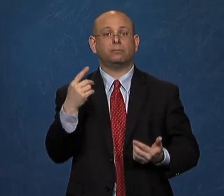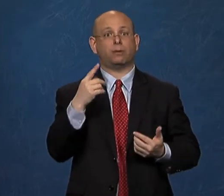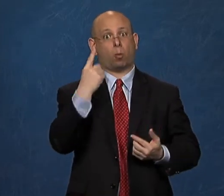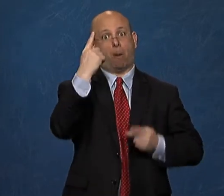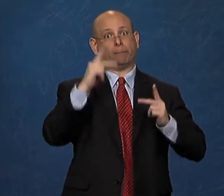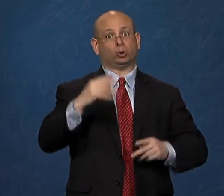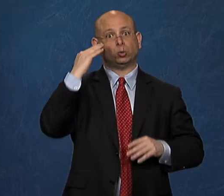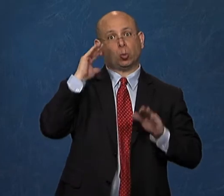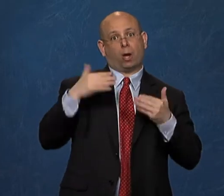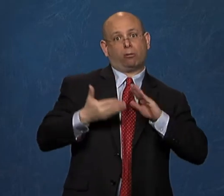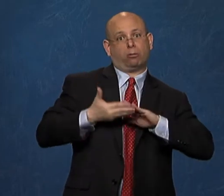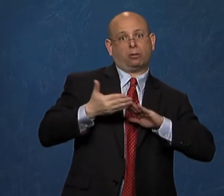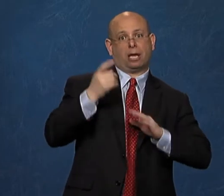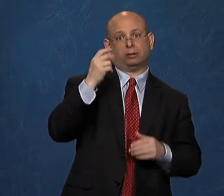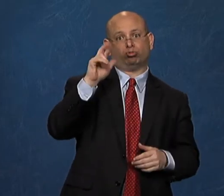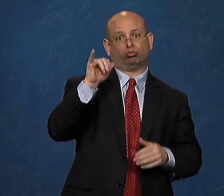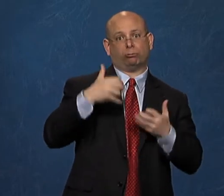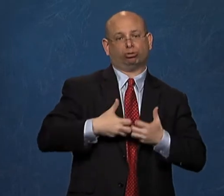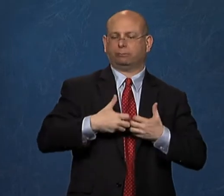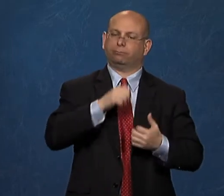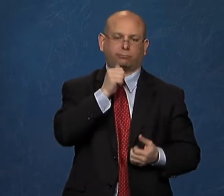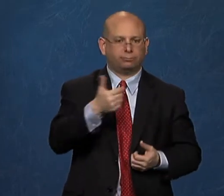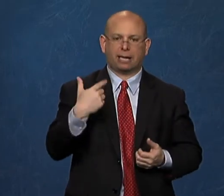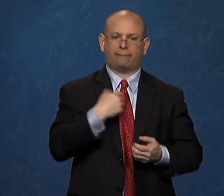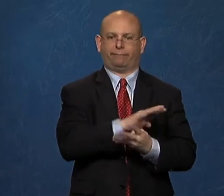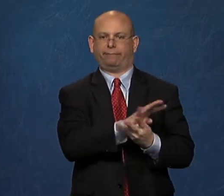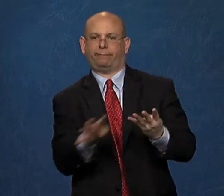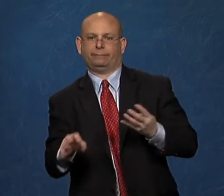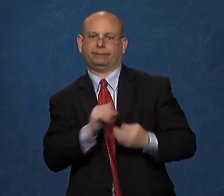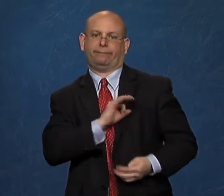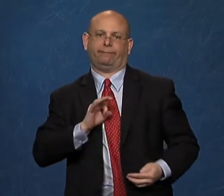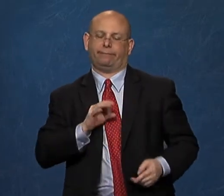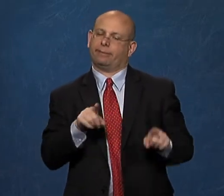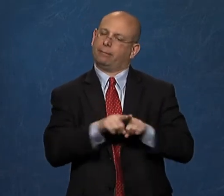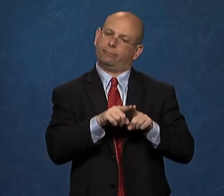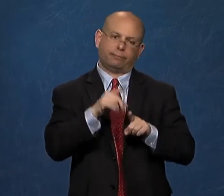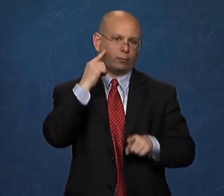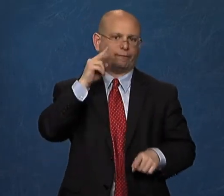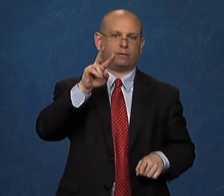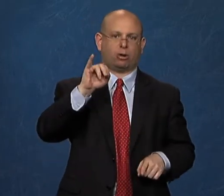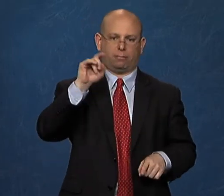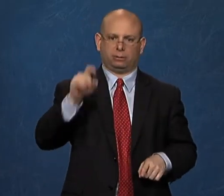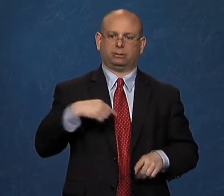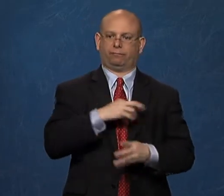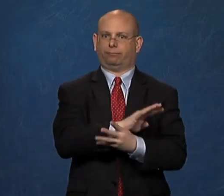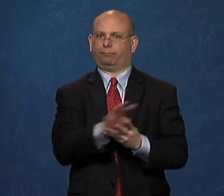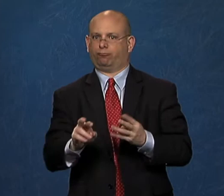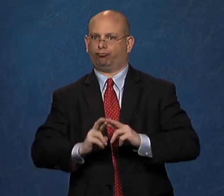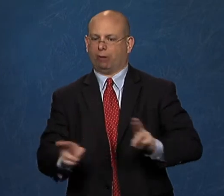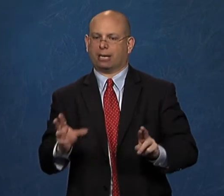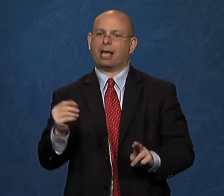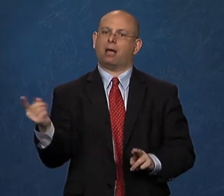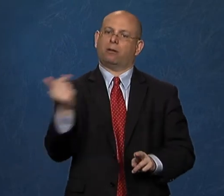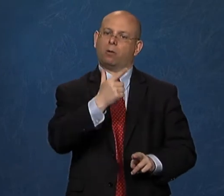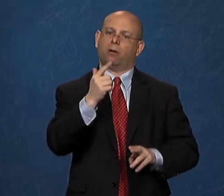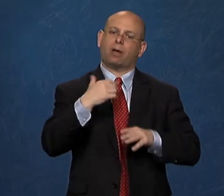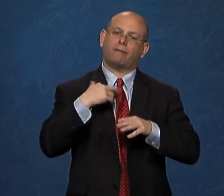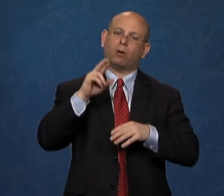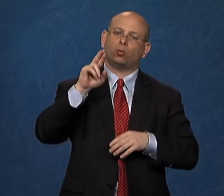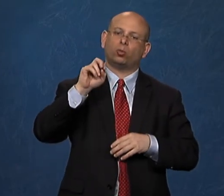one person. Take a hospital, for example. You don't just have one x-ray machine or one staff person operating that x-ray machine, but a variety